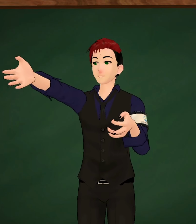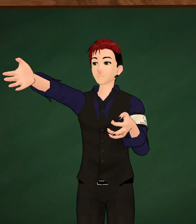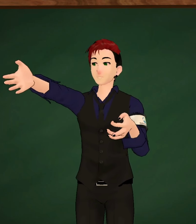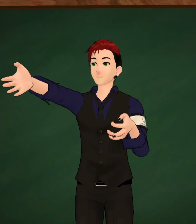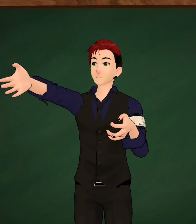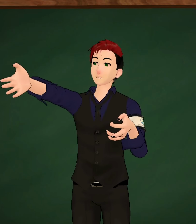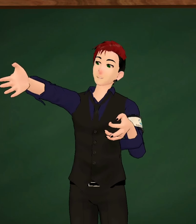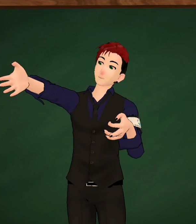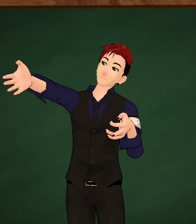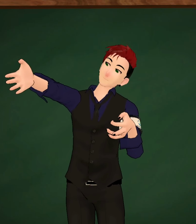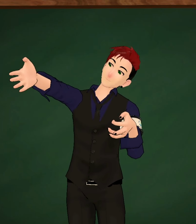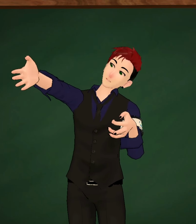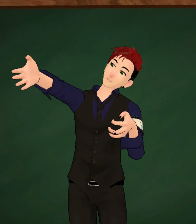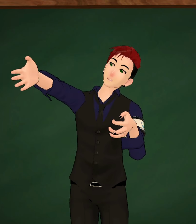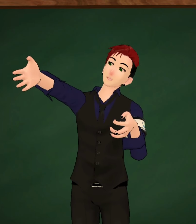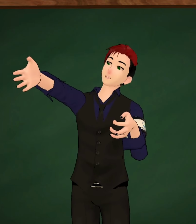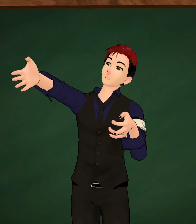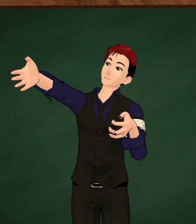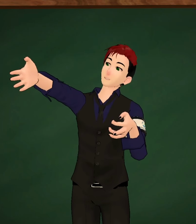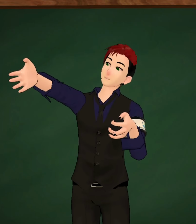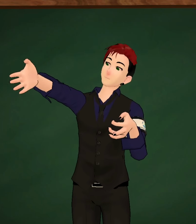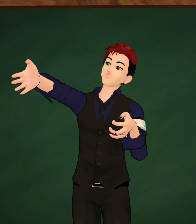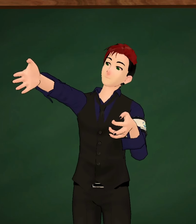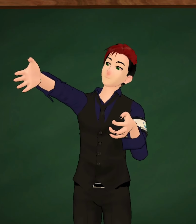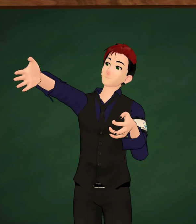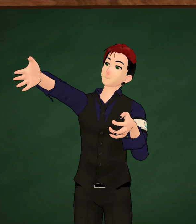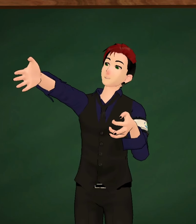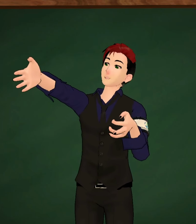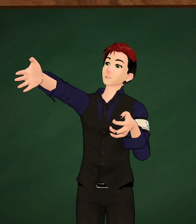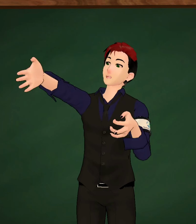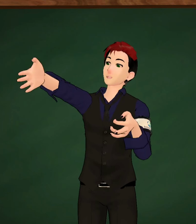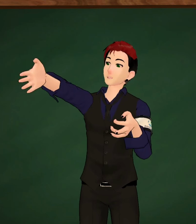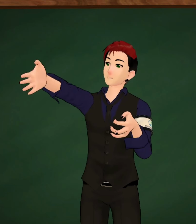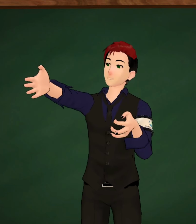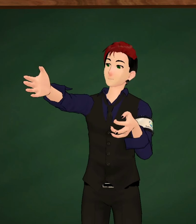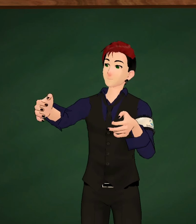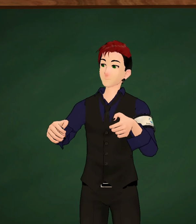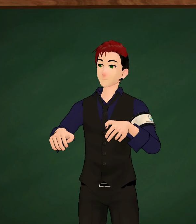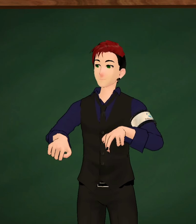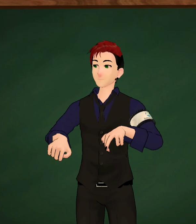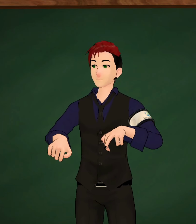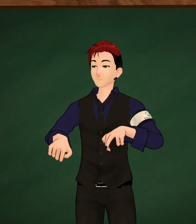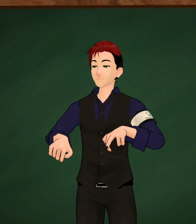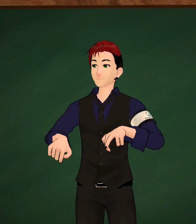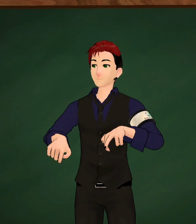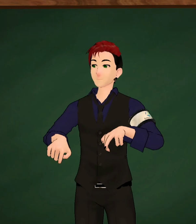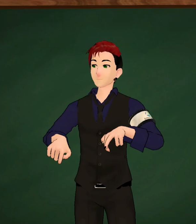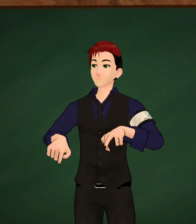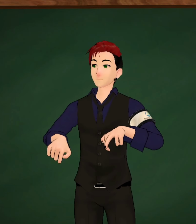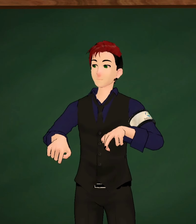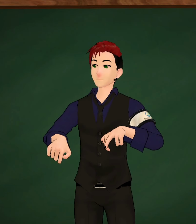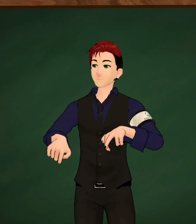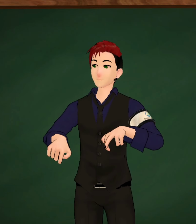Yes. I have no idea how to say that. Yeah. Mulat Kaknos. Hello. Yeah, it's